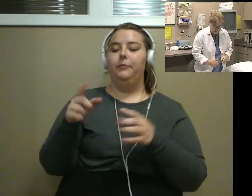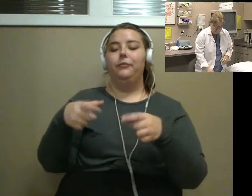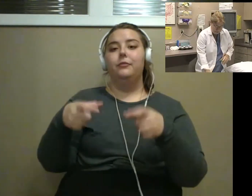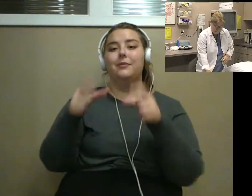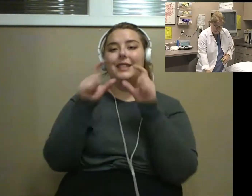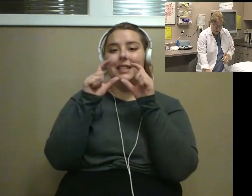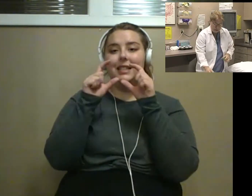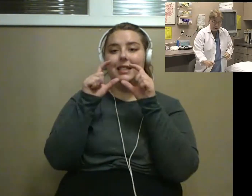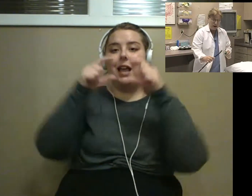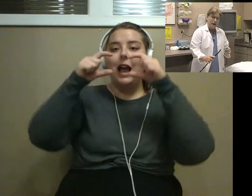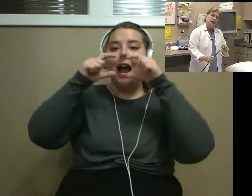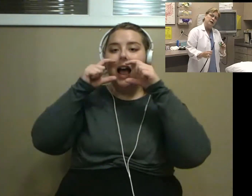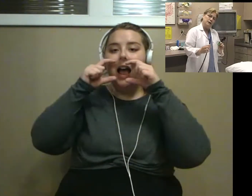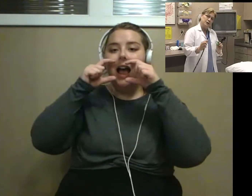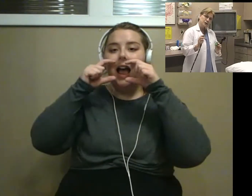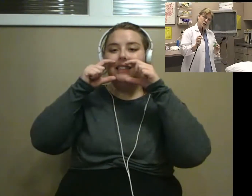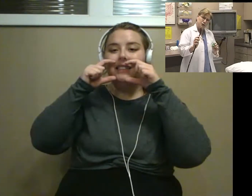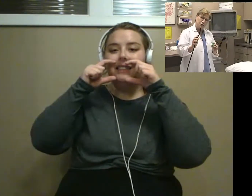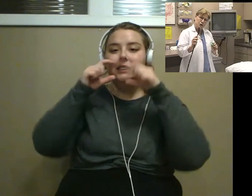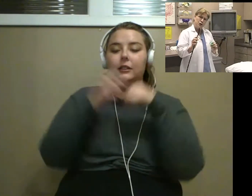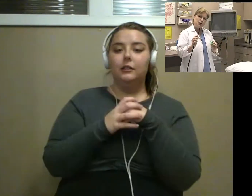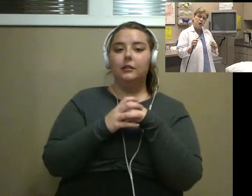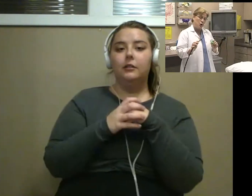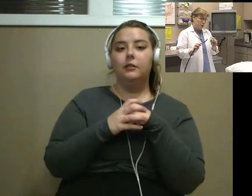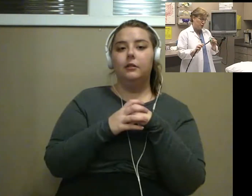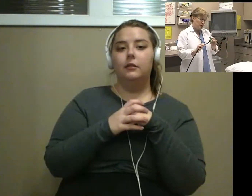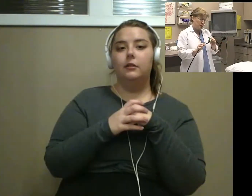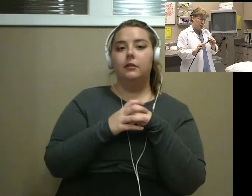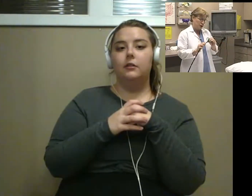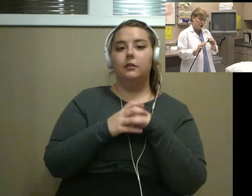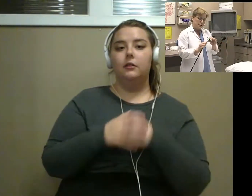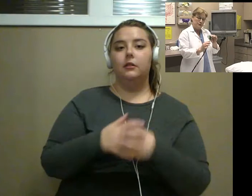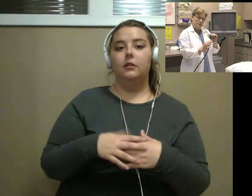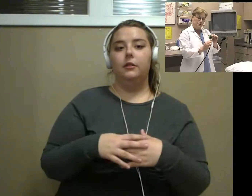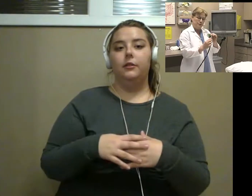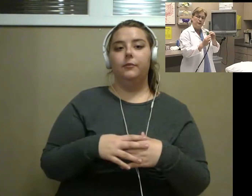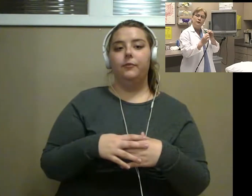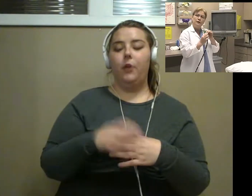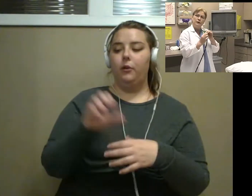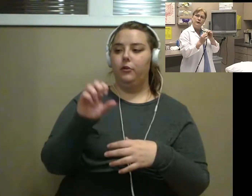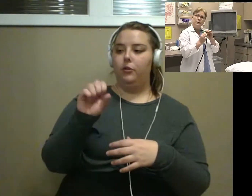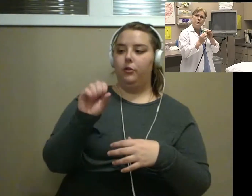teeth. He'll insert the scope through this